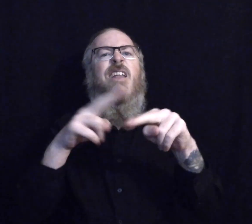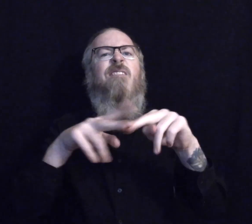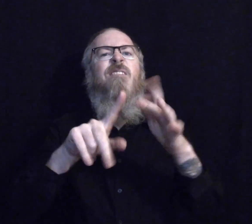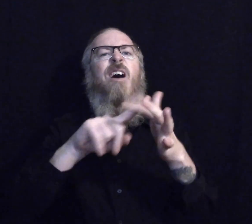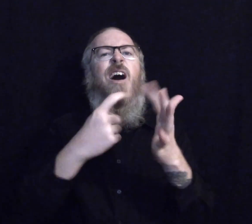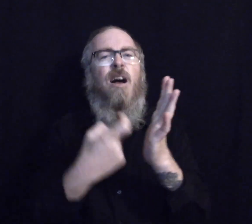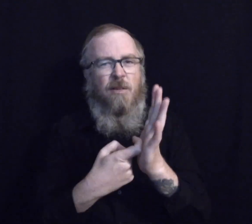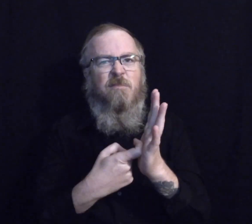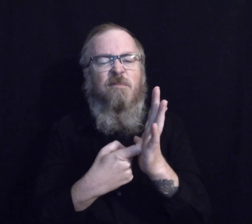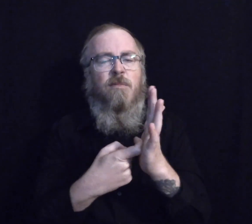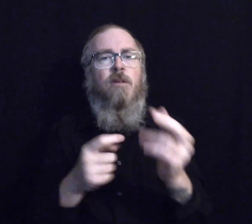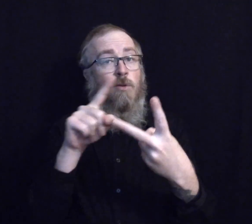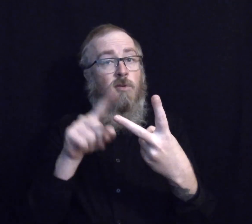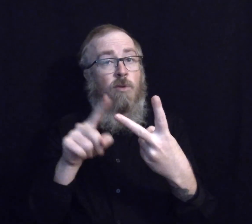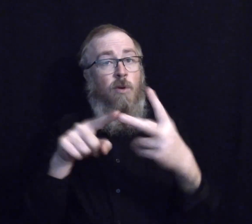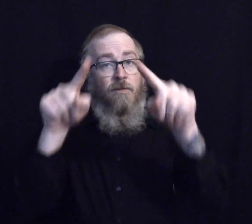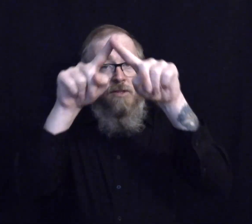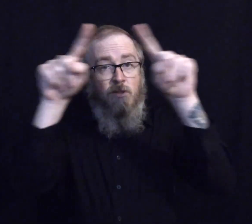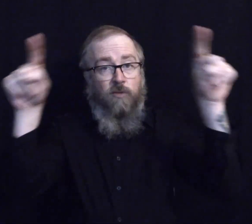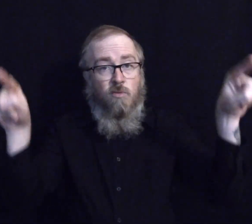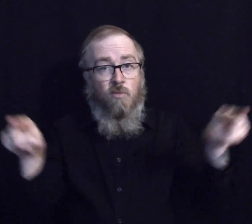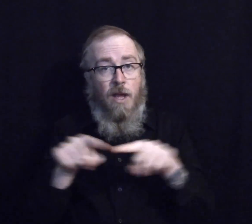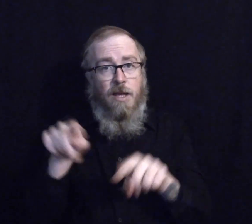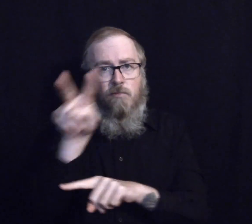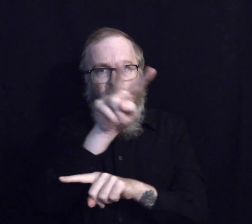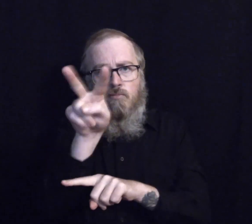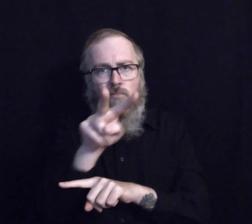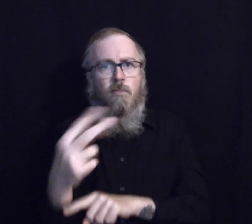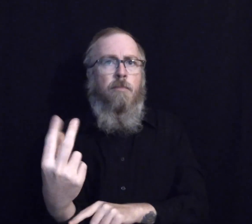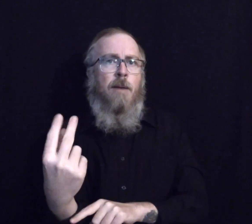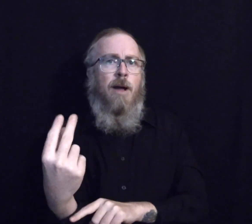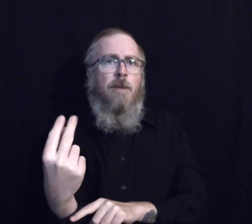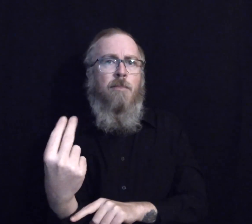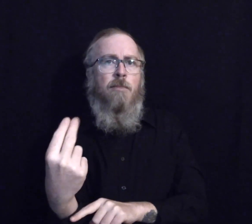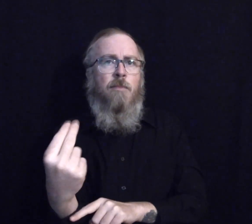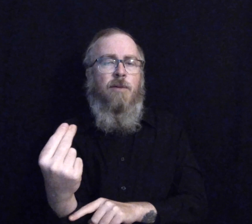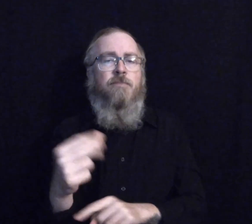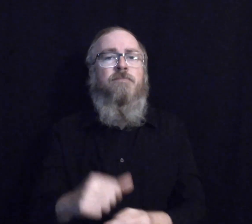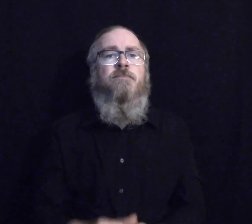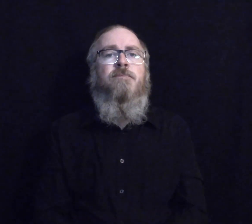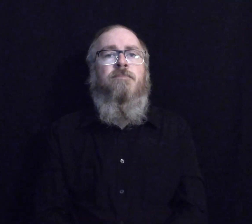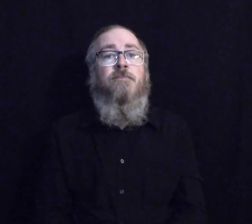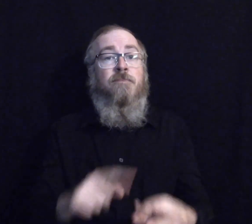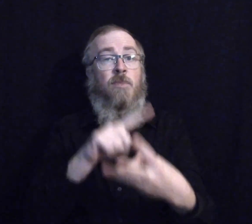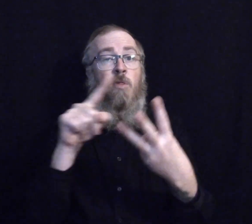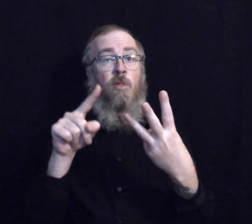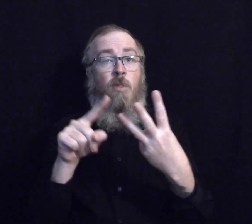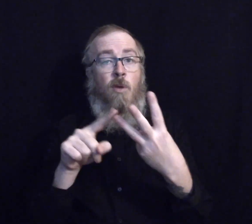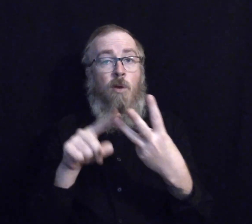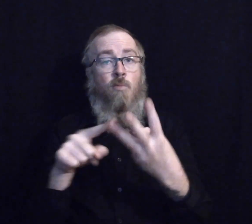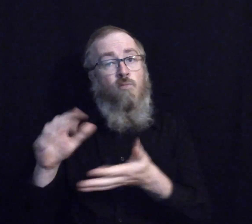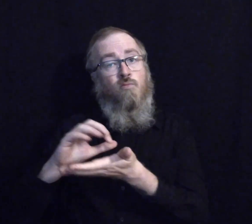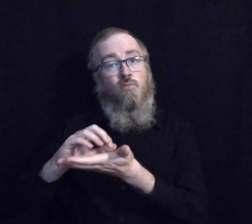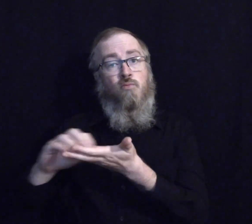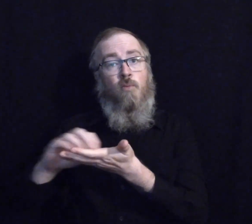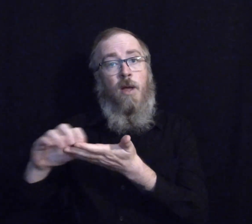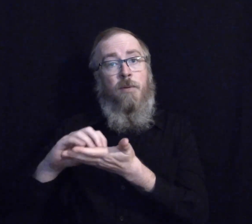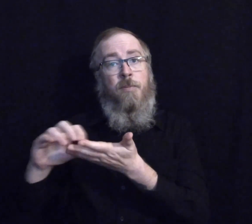a magnification software, the second is screen reading software, and the third is Braille output